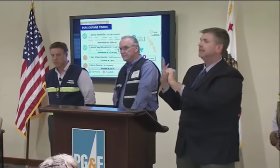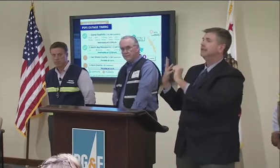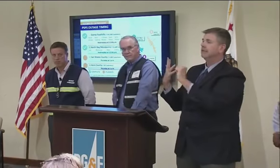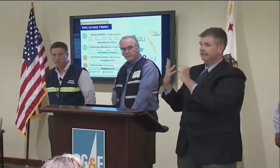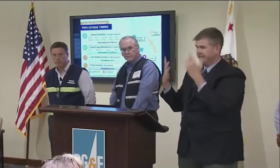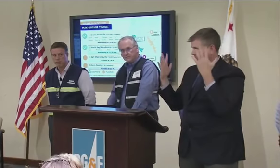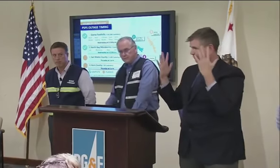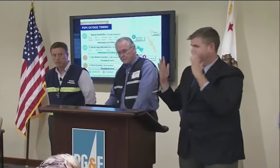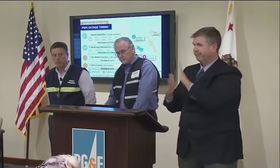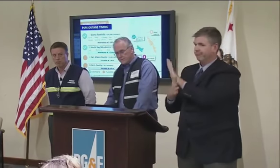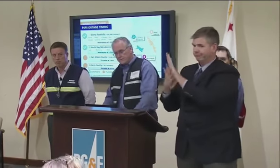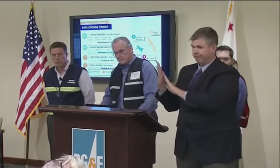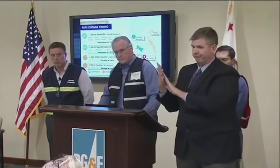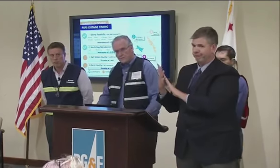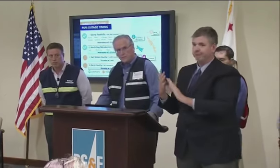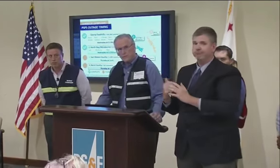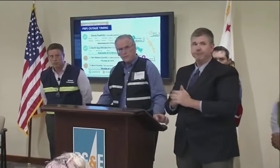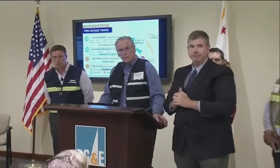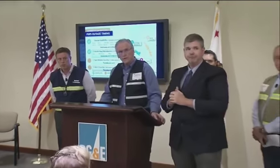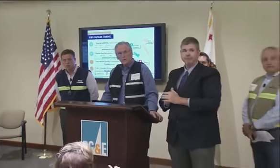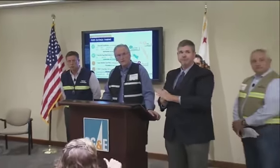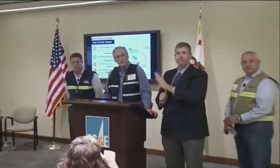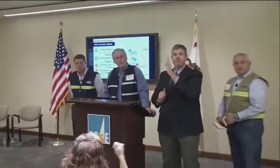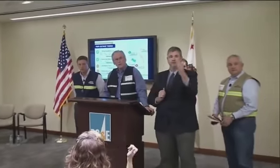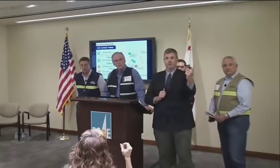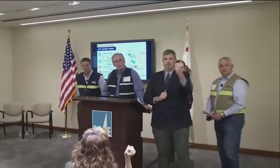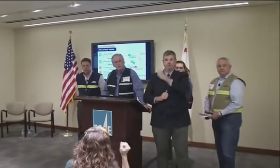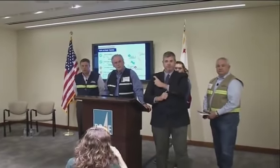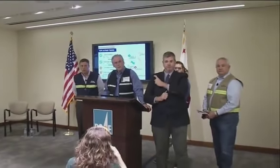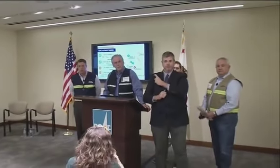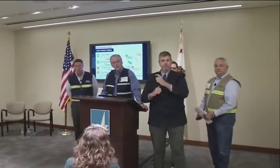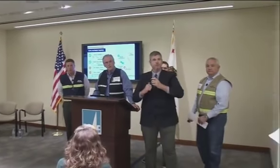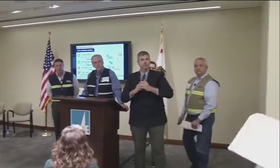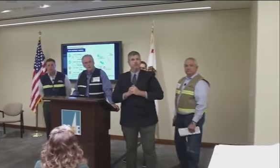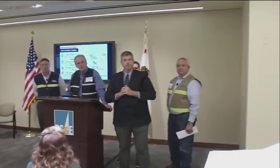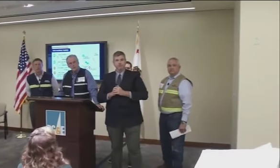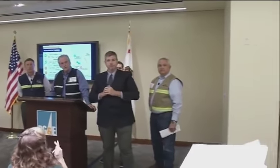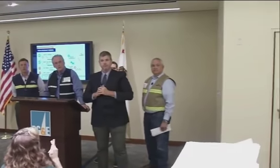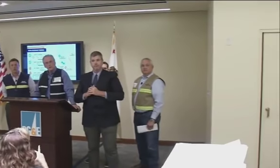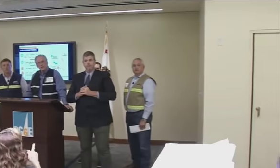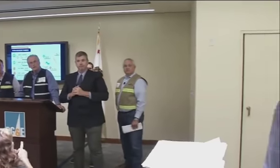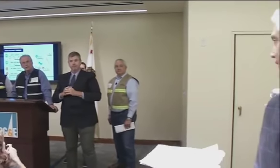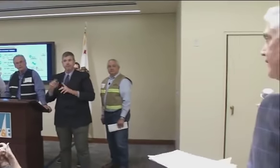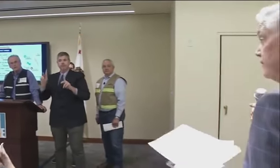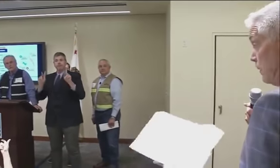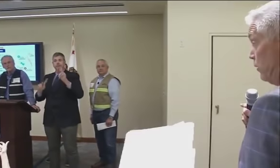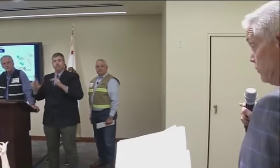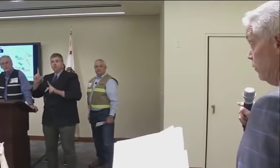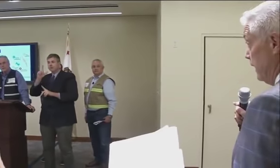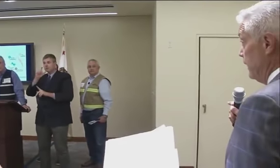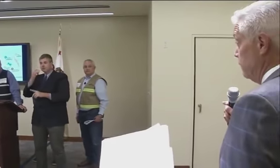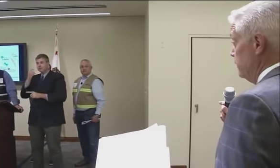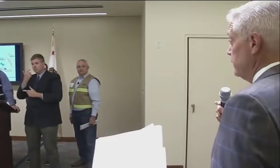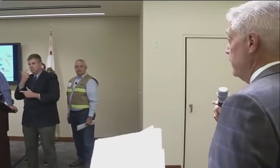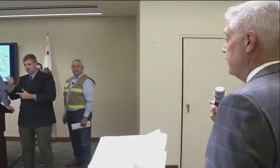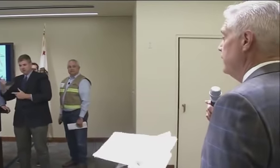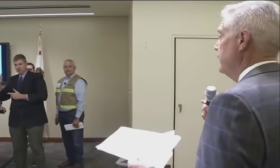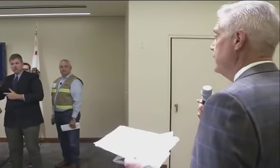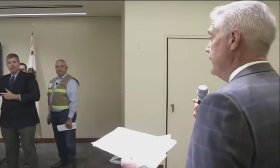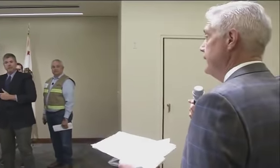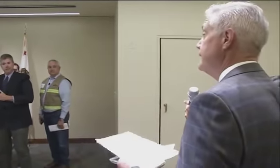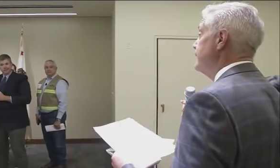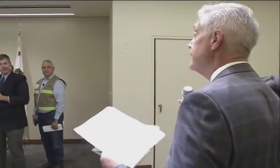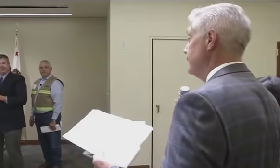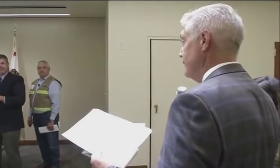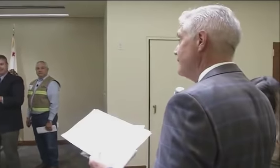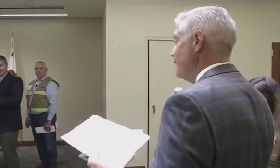Hey, Bill, so we have some viewers who did get a notice in Sonoma County that the power was going out at 3 o'clock,